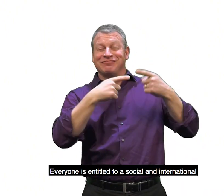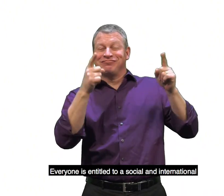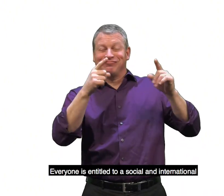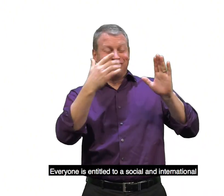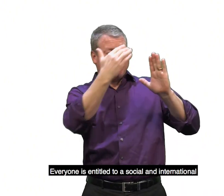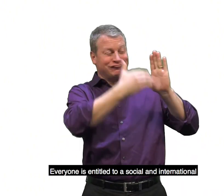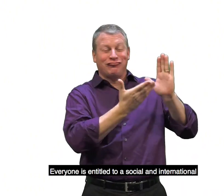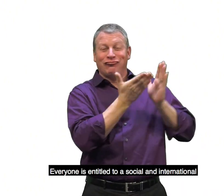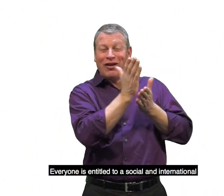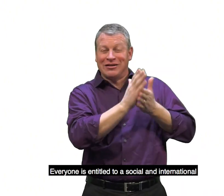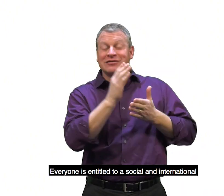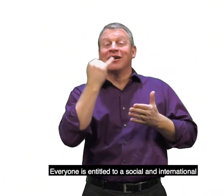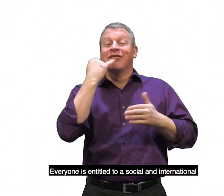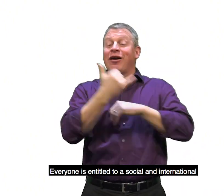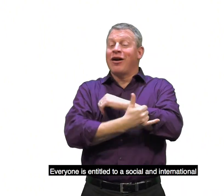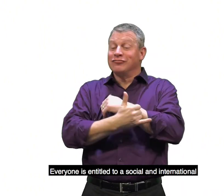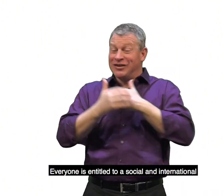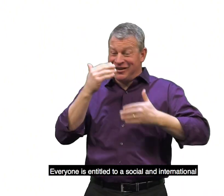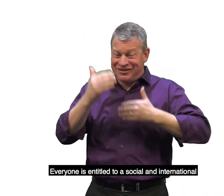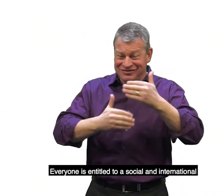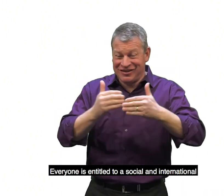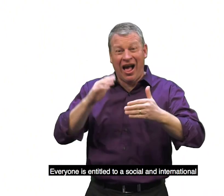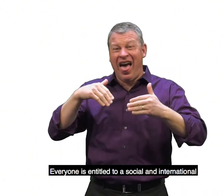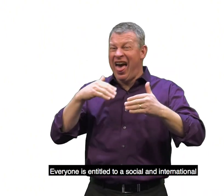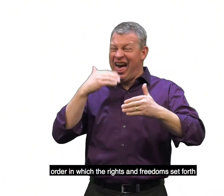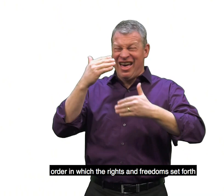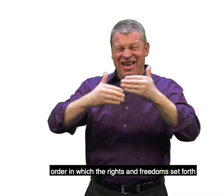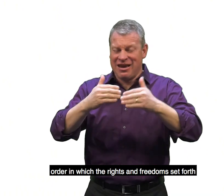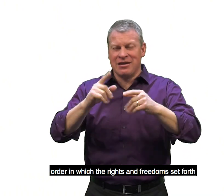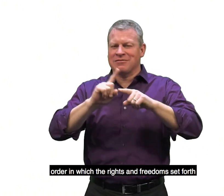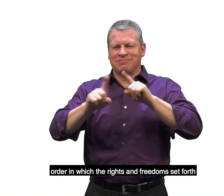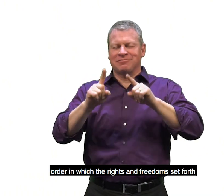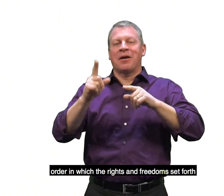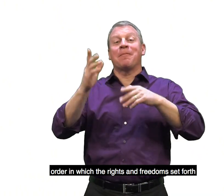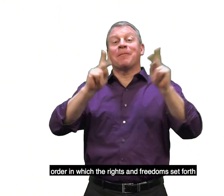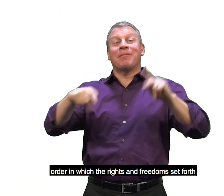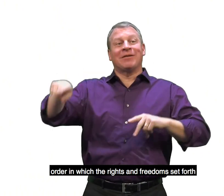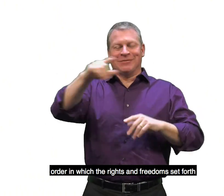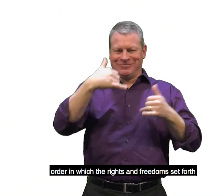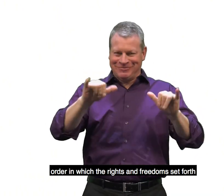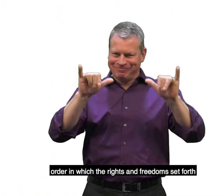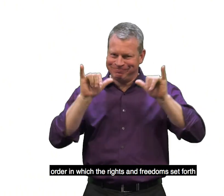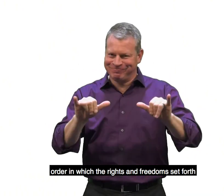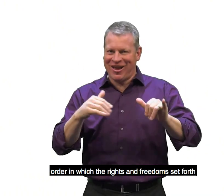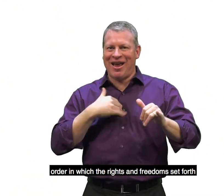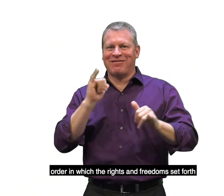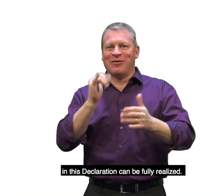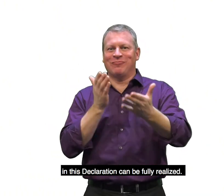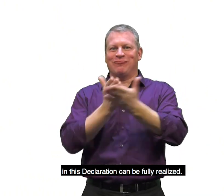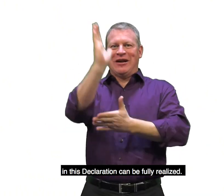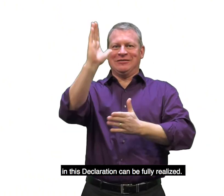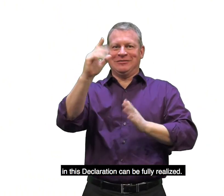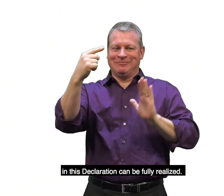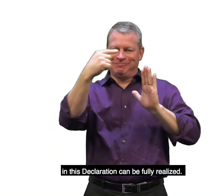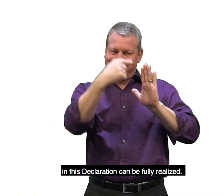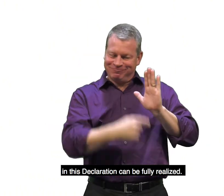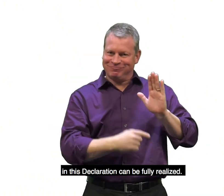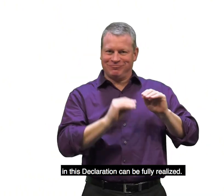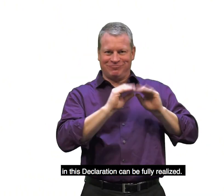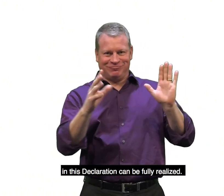Everyone is entitled to a social and international order in which the rights and freedoms set forth in this declaration can